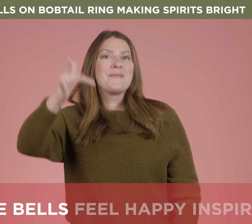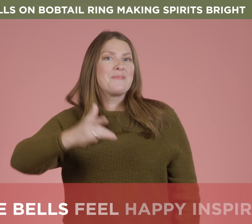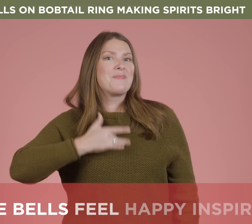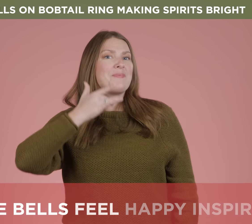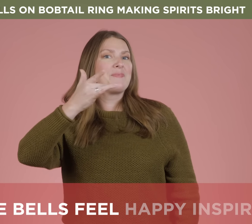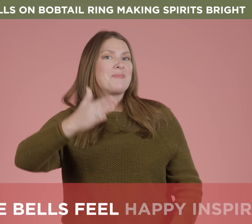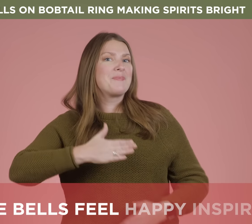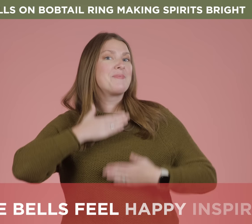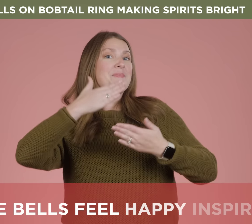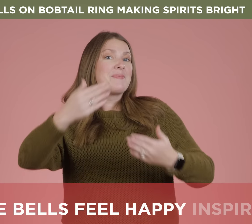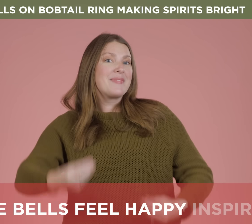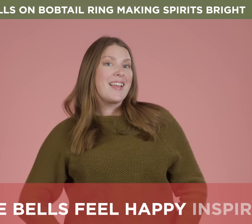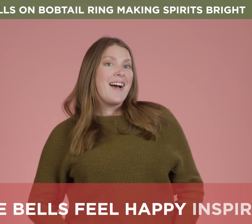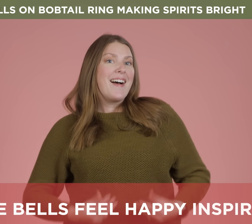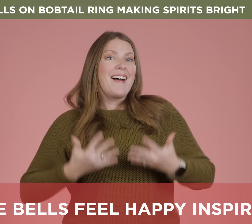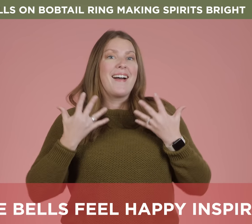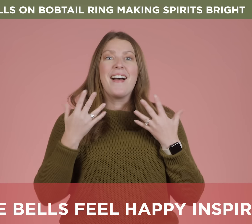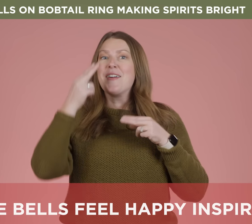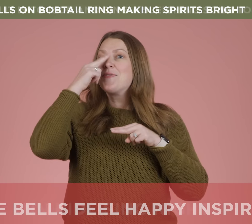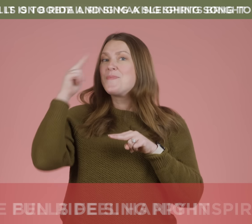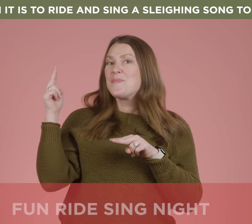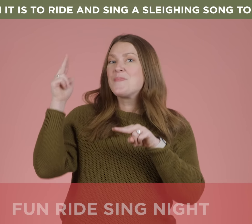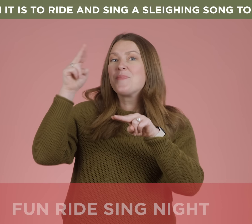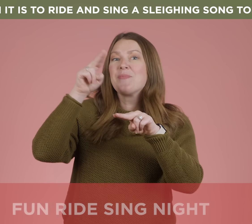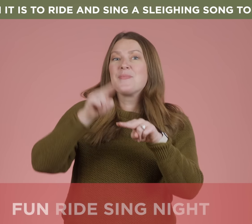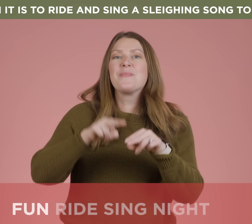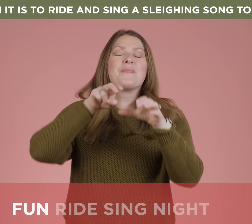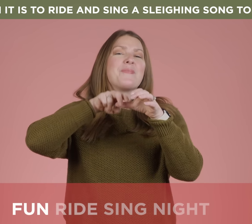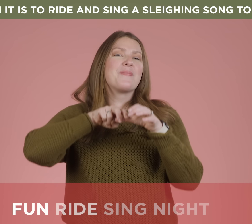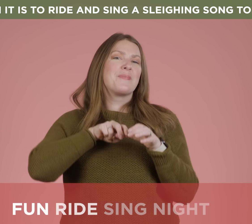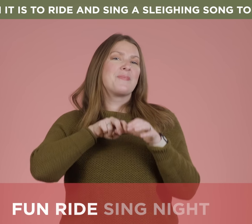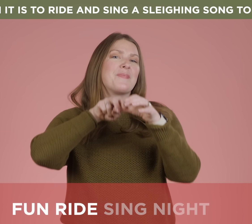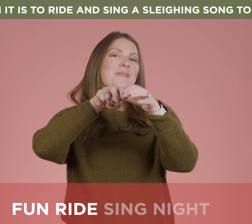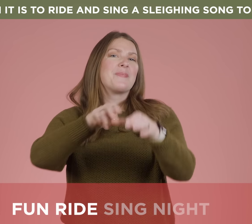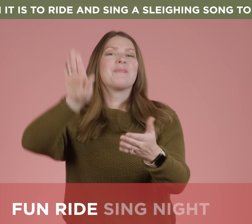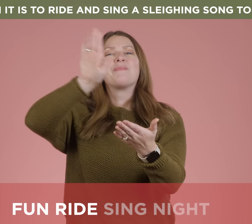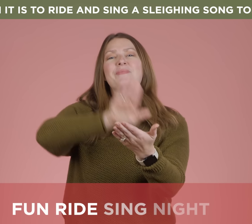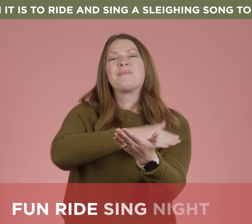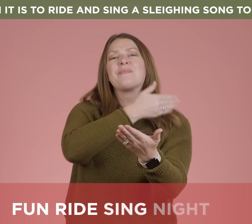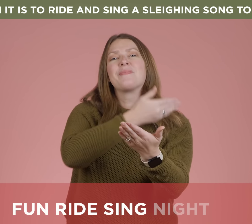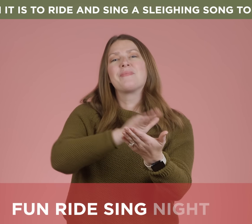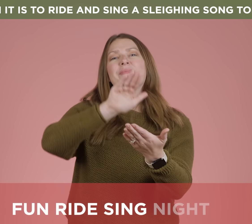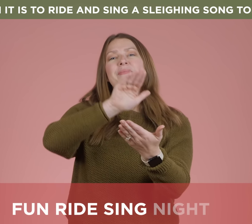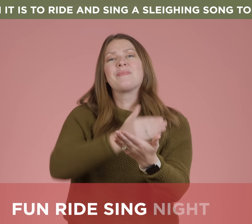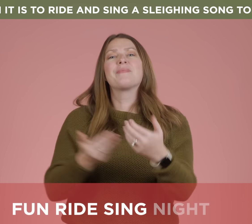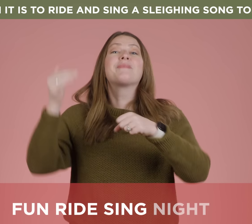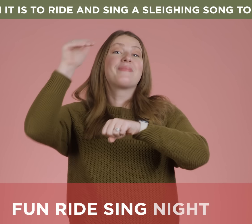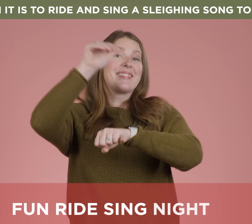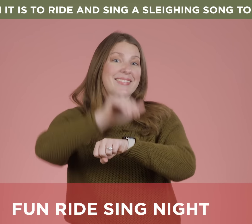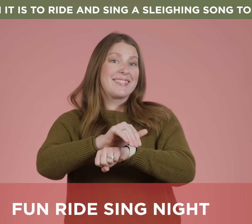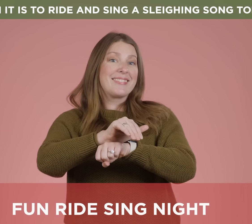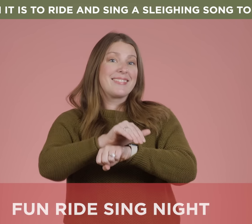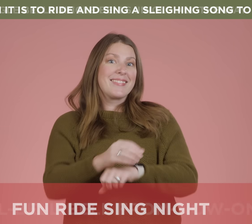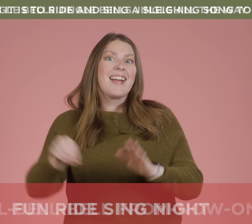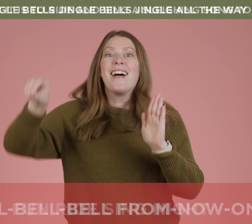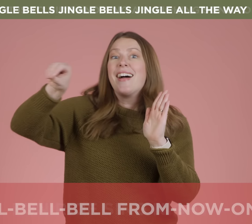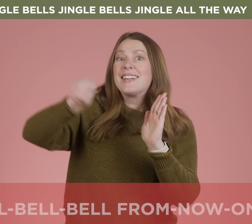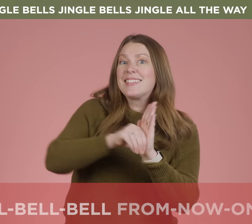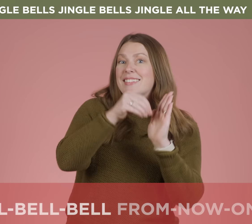ring, making spirits bright. What fun it is to ride and sing a sleighing song tonight. Oh,